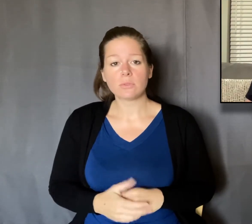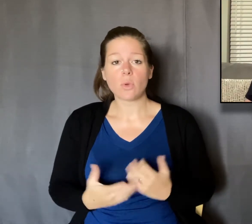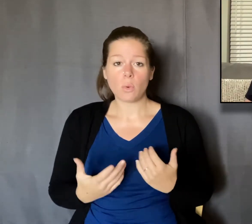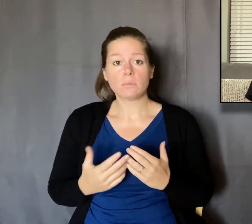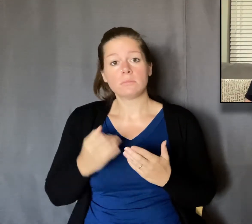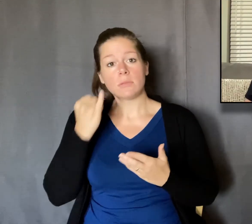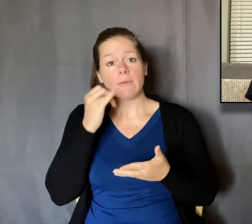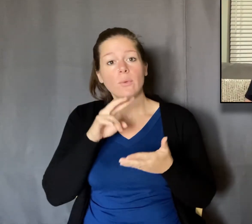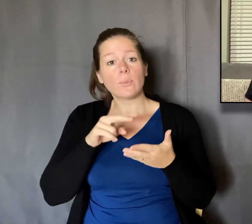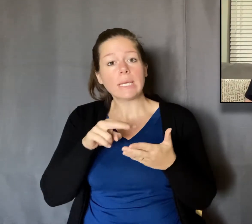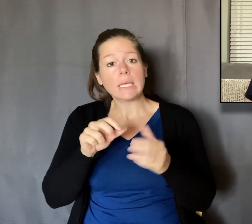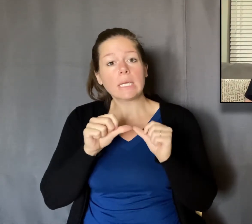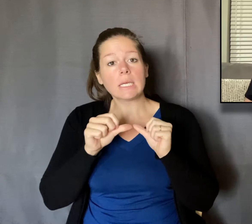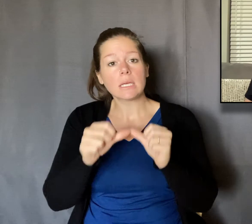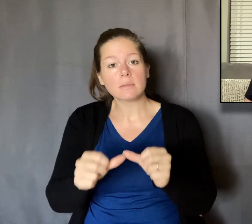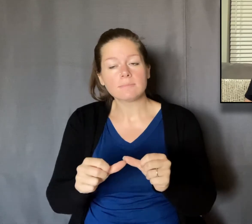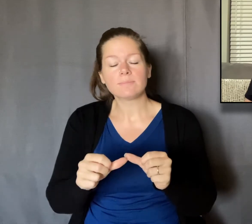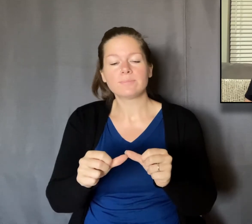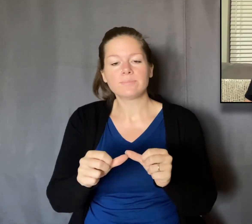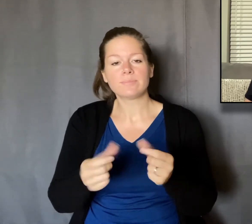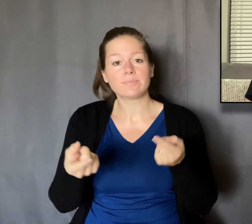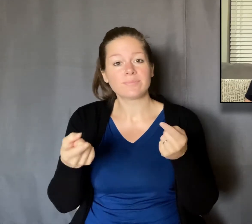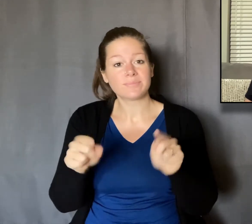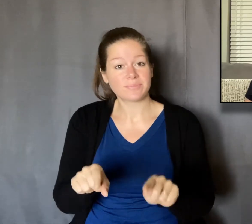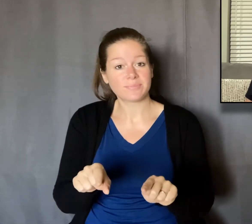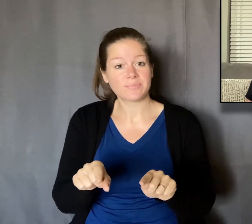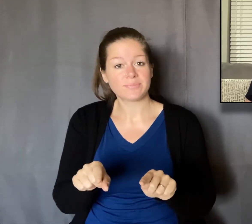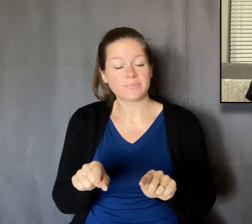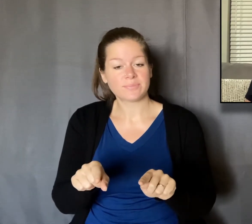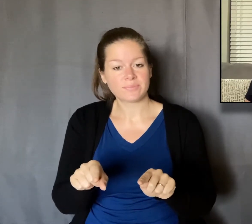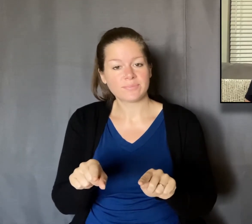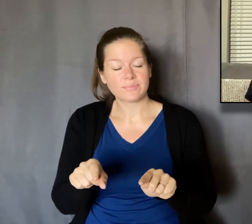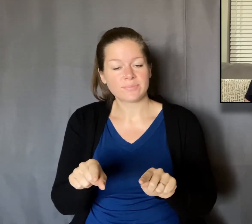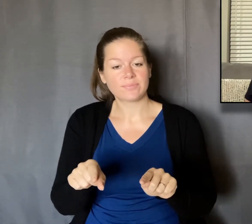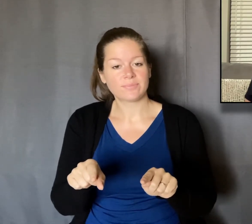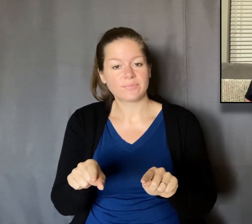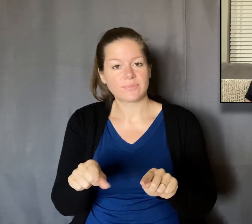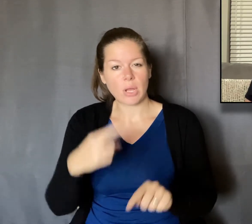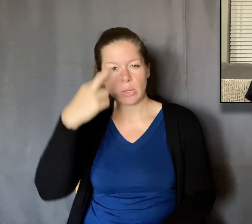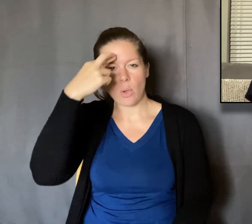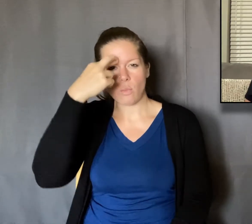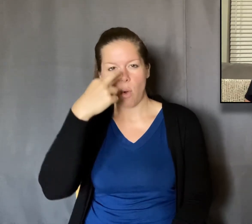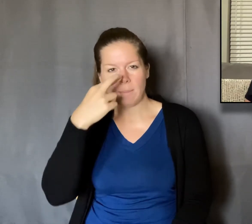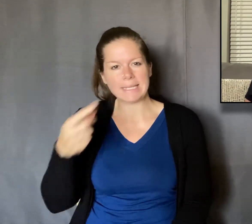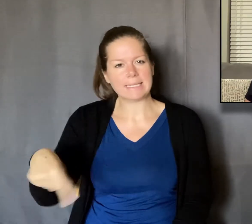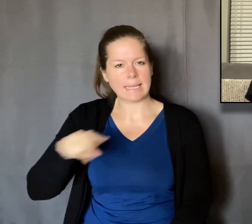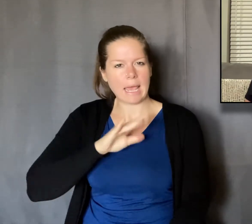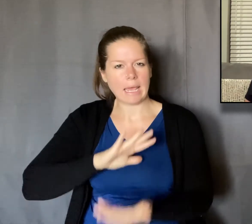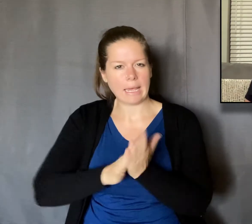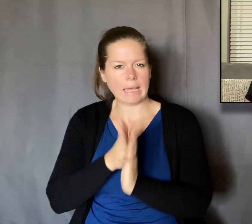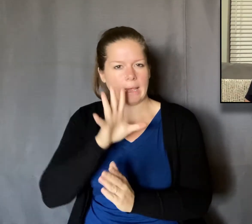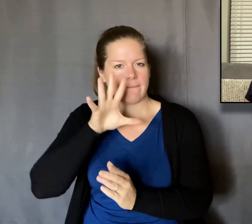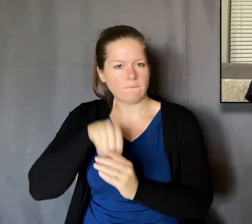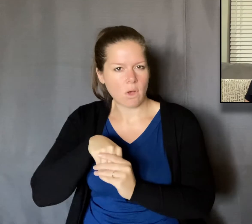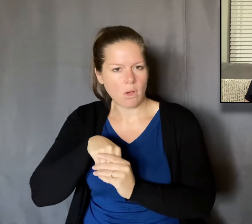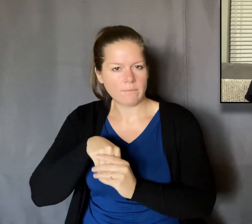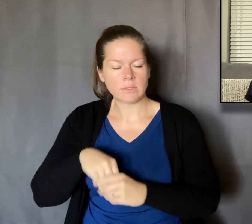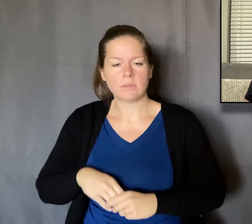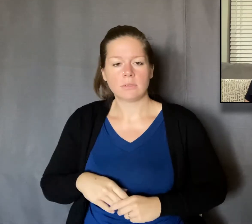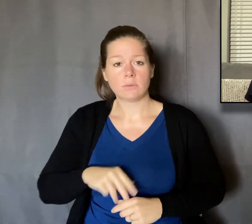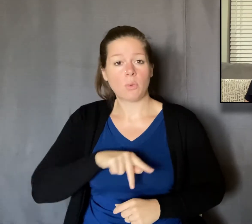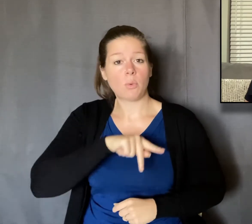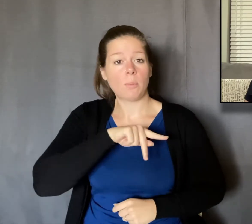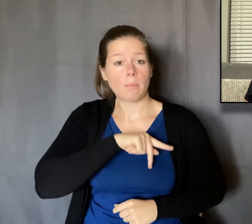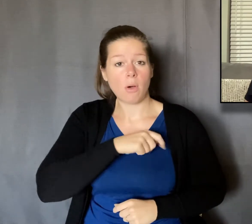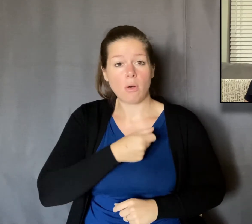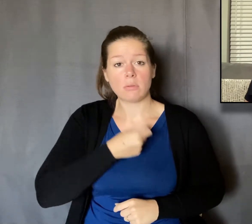finds us, or takes us to a point where the Romans intervene. And Paul is sent to Felix